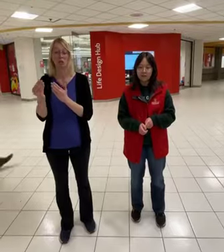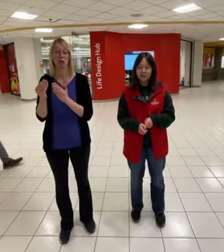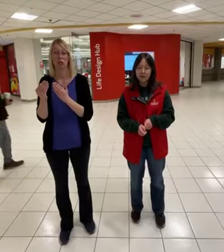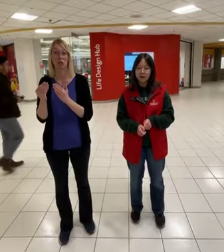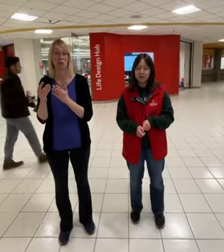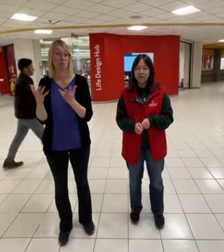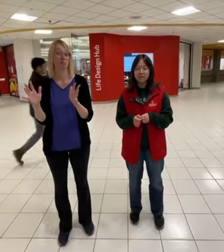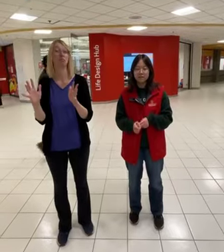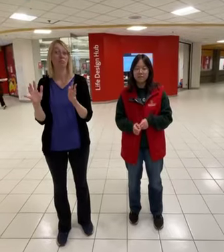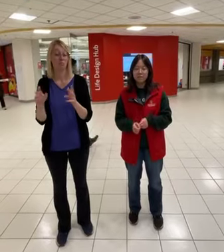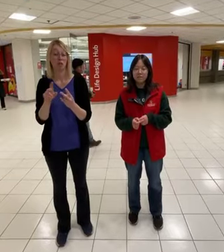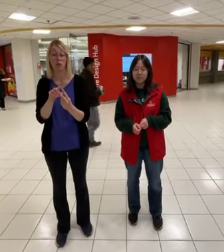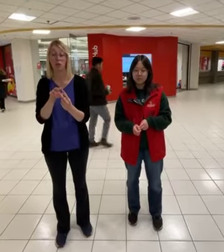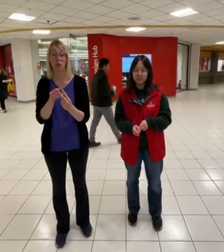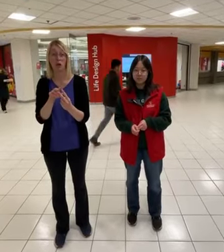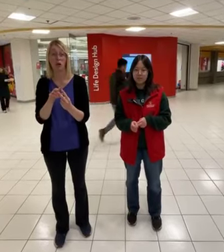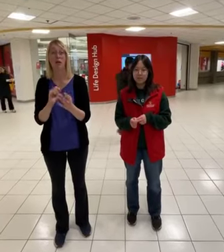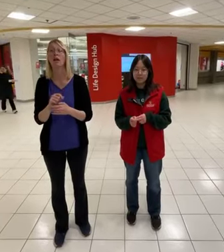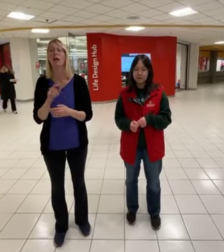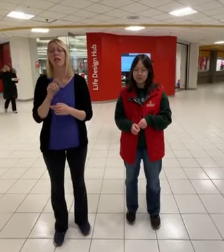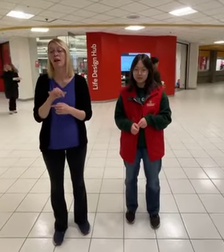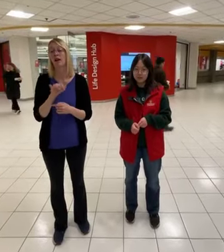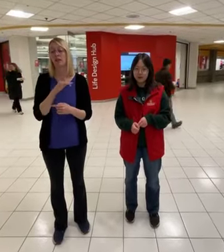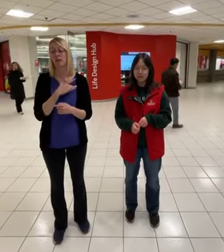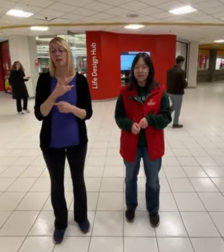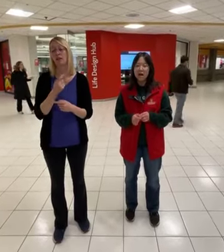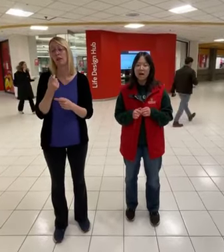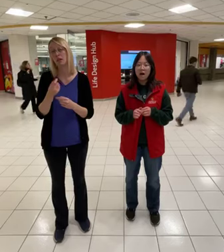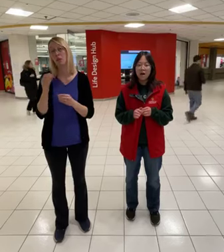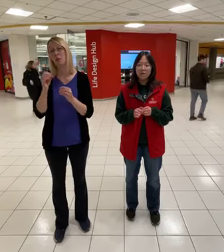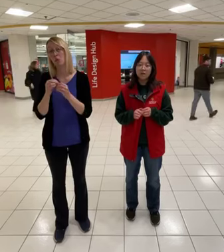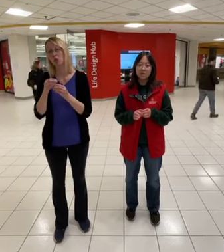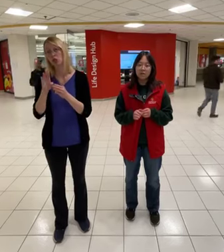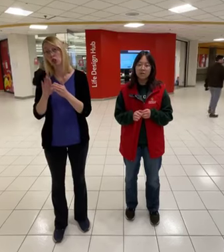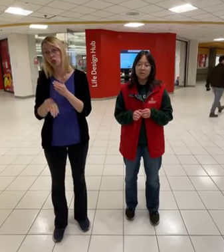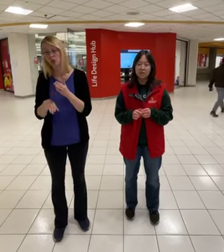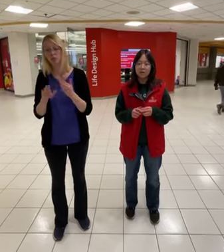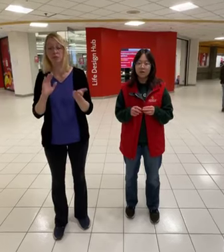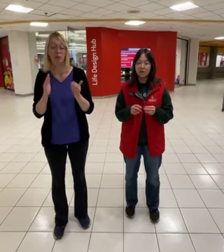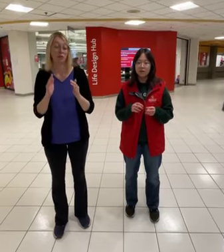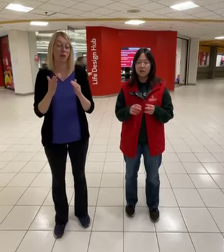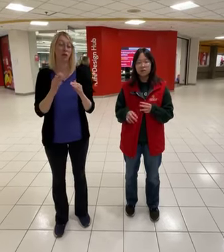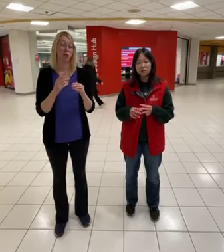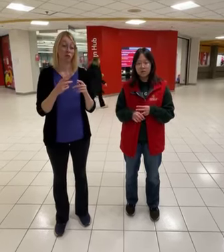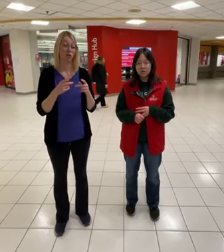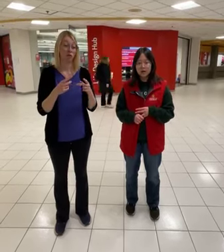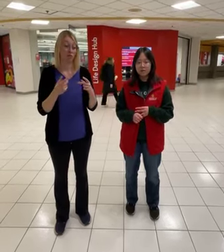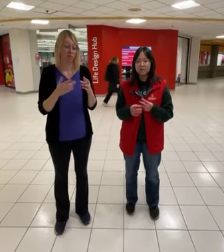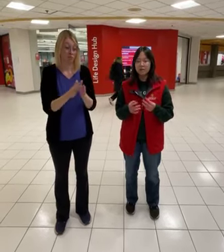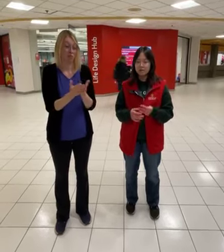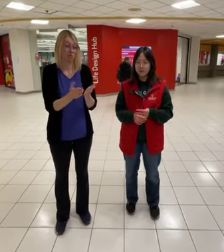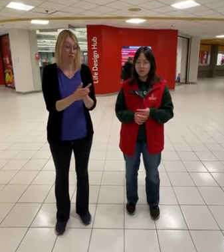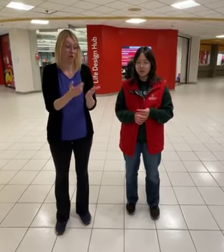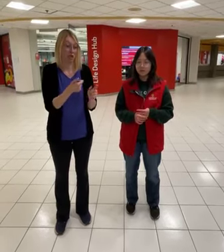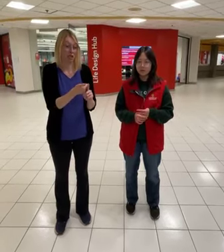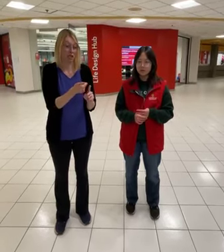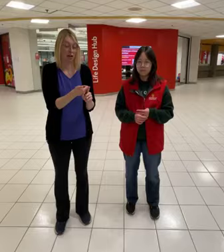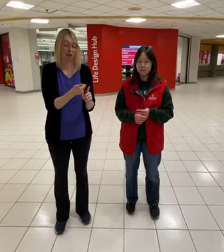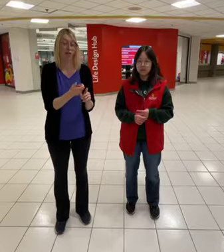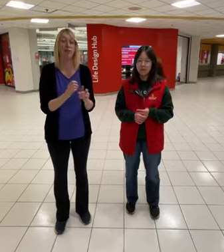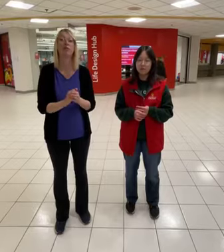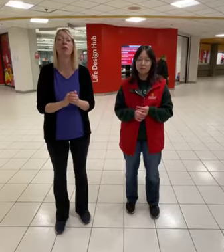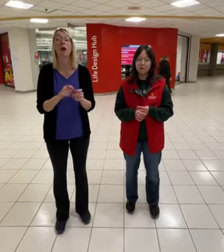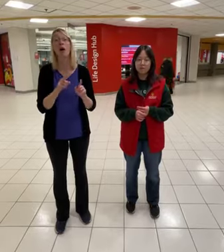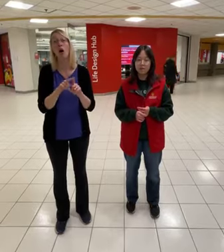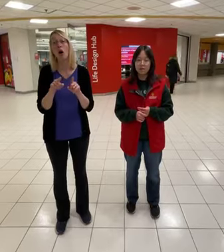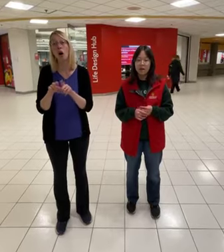is another option we offer, and it tends to be a bit cheaper than the physical copy. And then in terms of kind of a third general option that some publishers